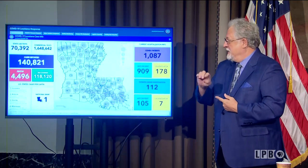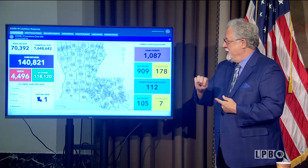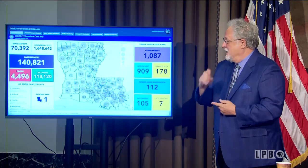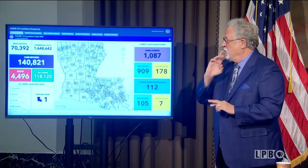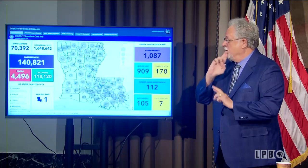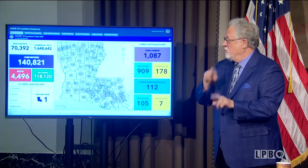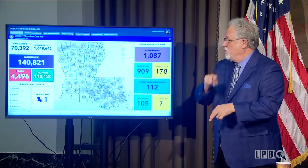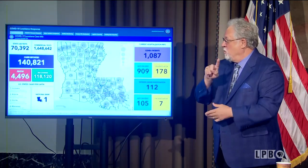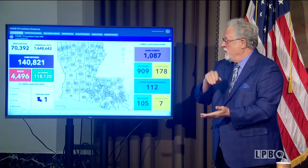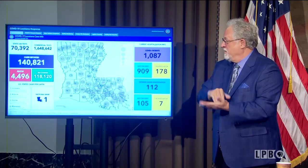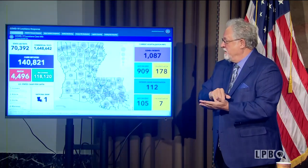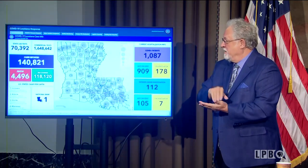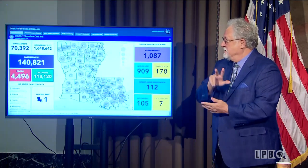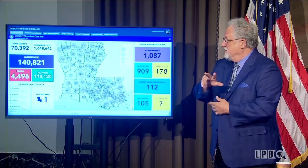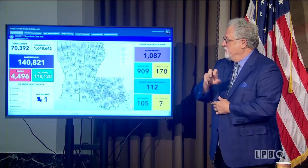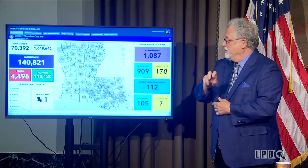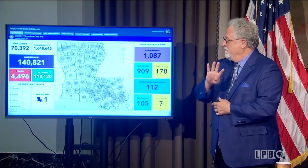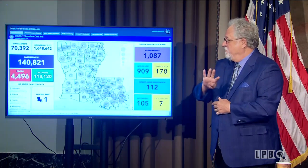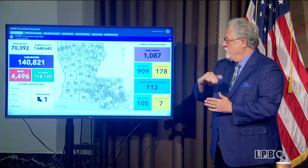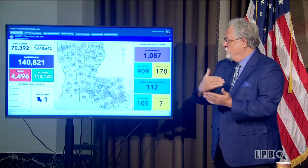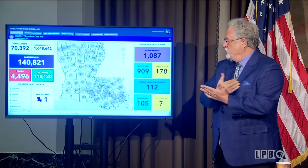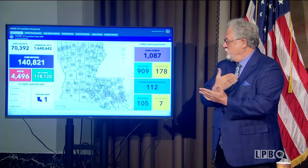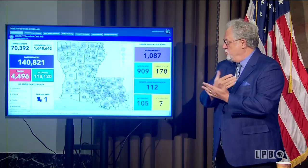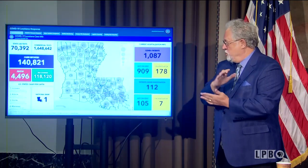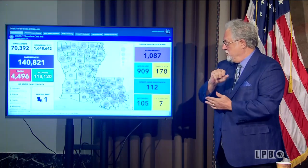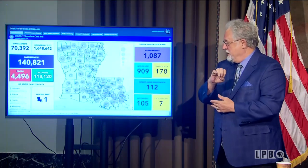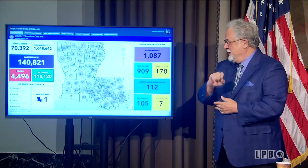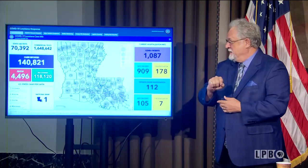reporting 1,304 new cases on